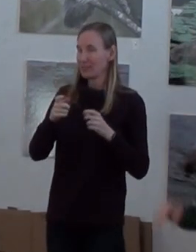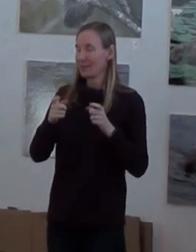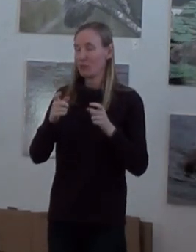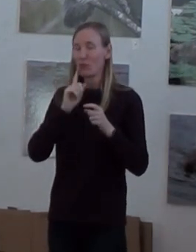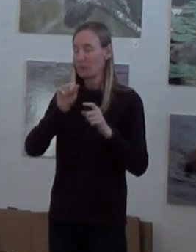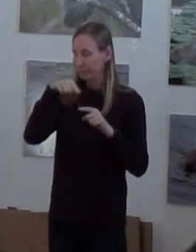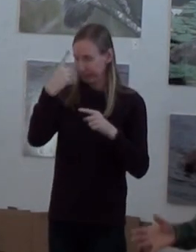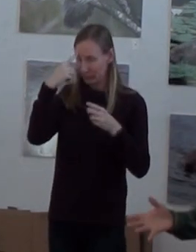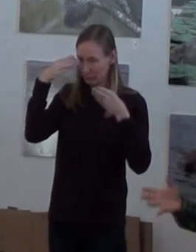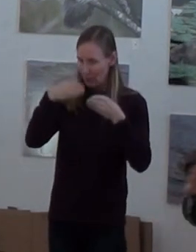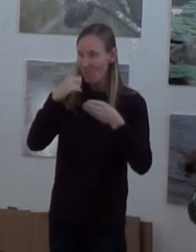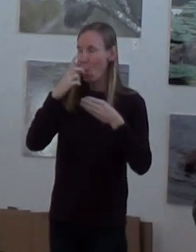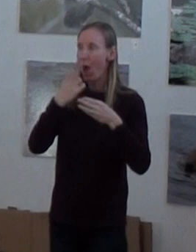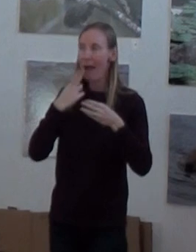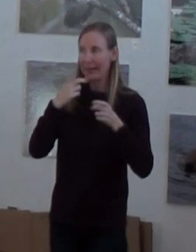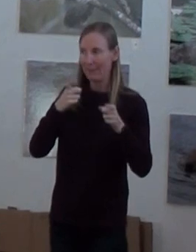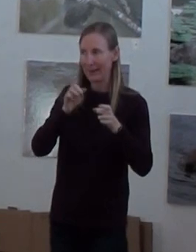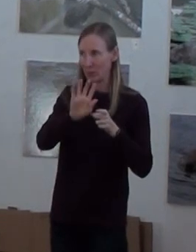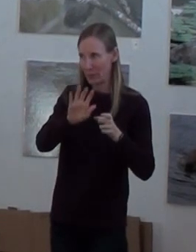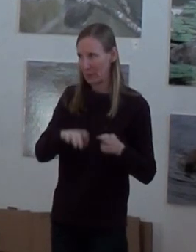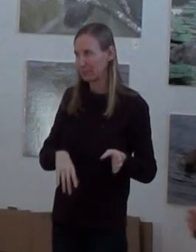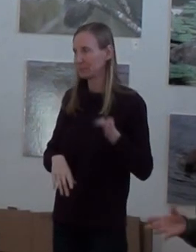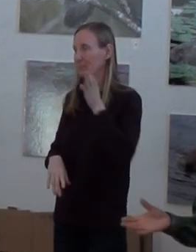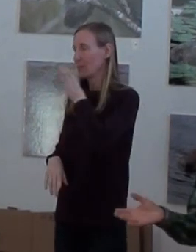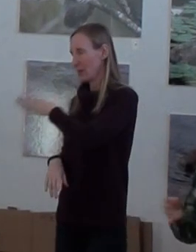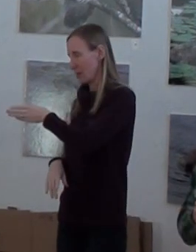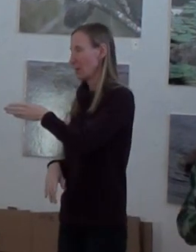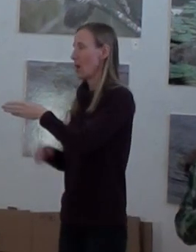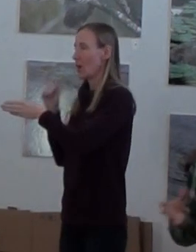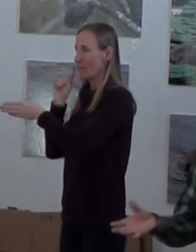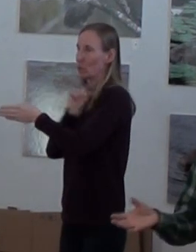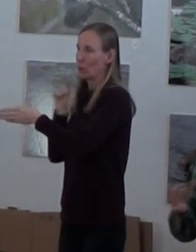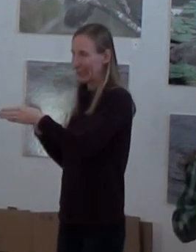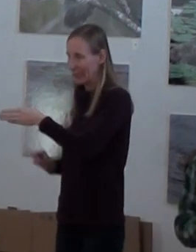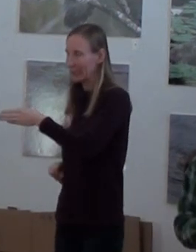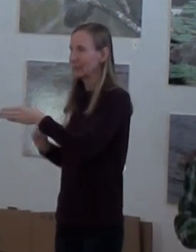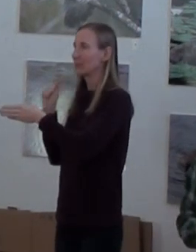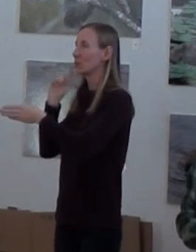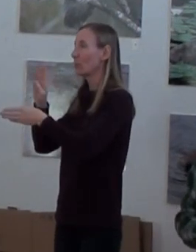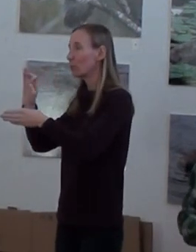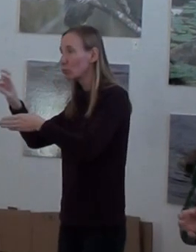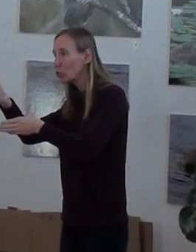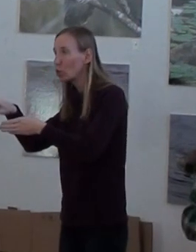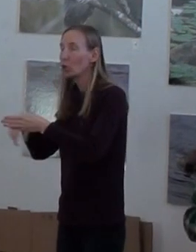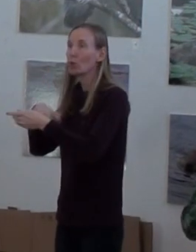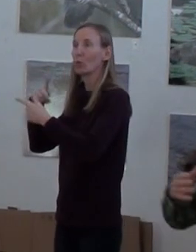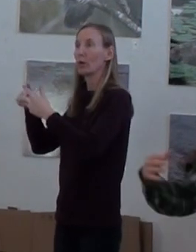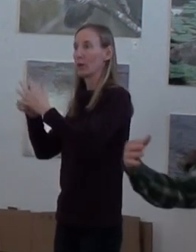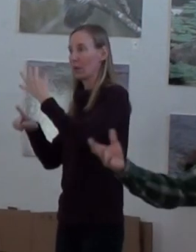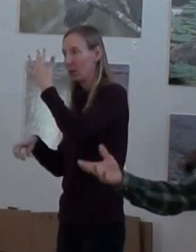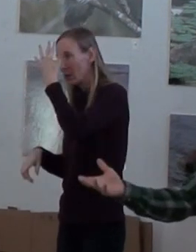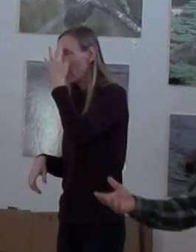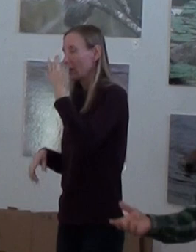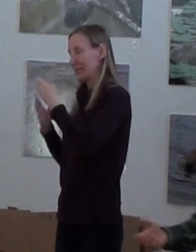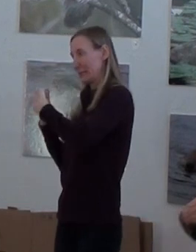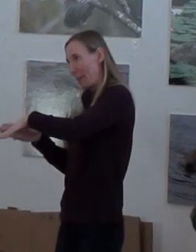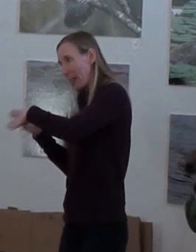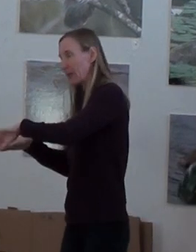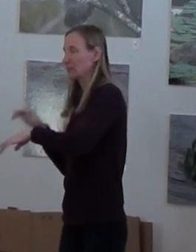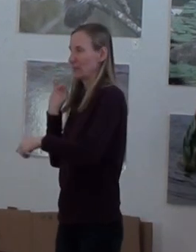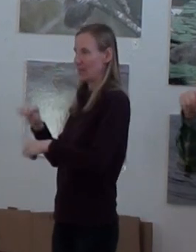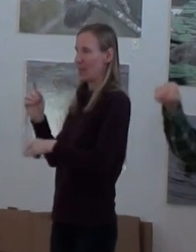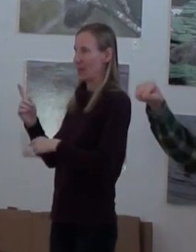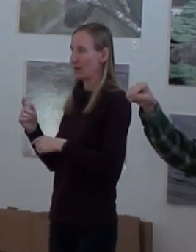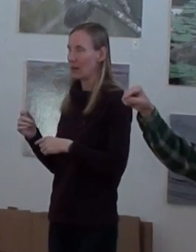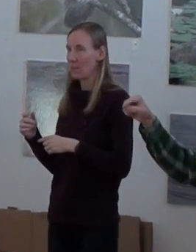honey. And then I have a portion of the apiary that I use to make, you know, to harvest brood from, and that's what I make up all my splits with there. Because for me